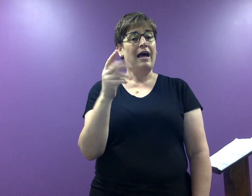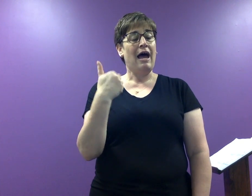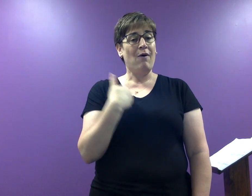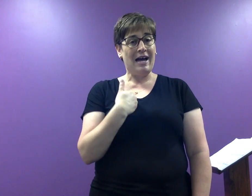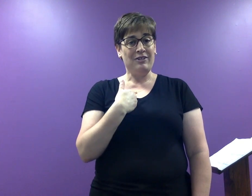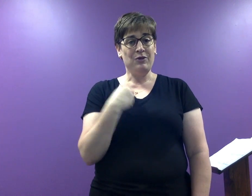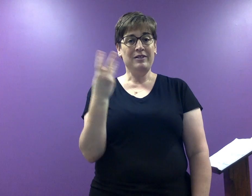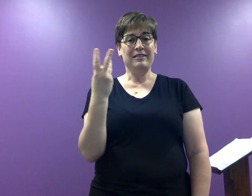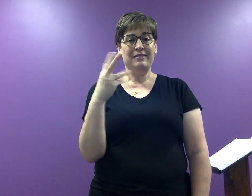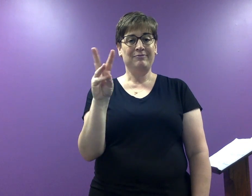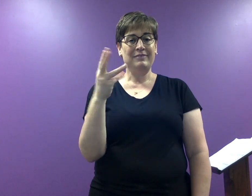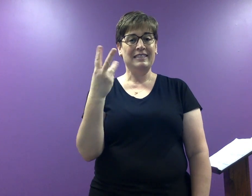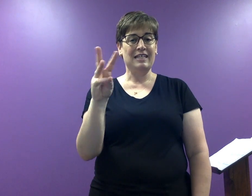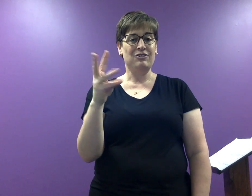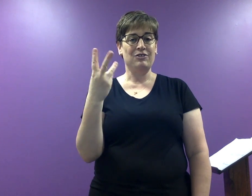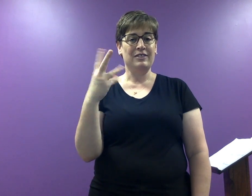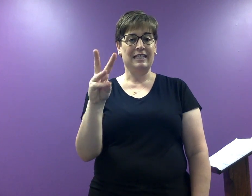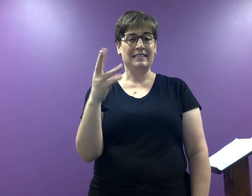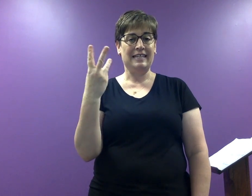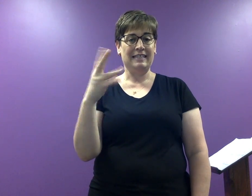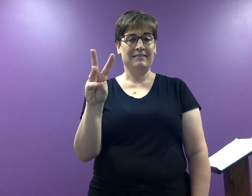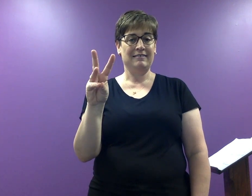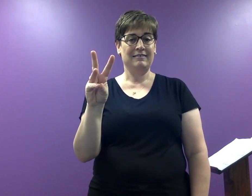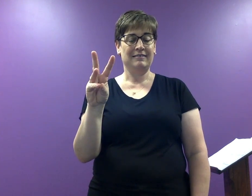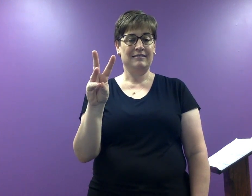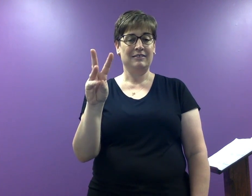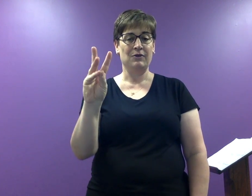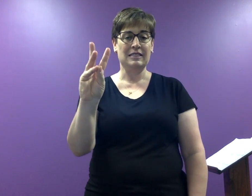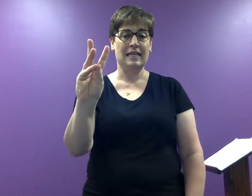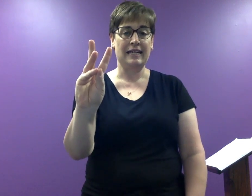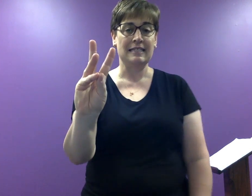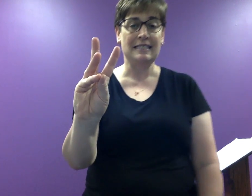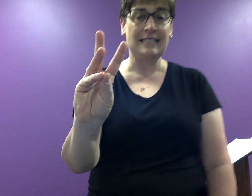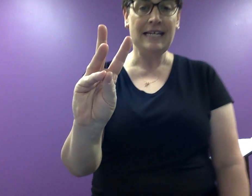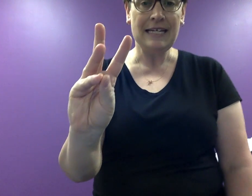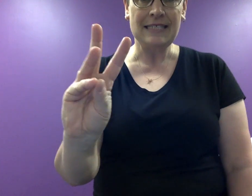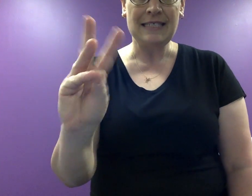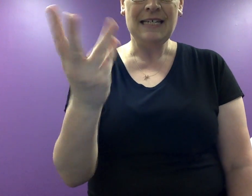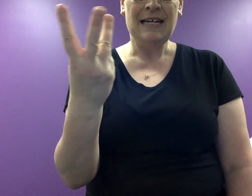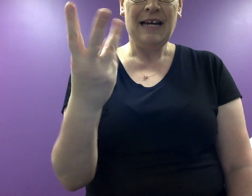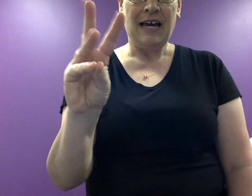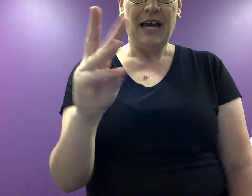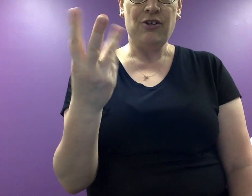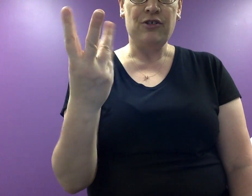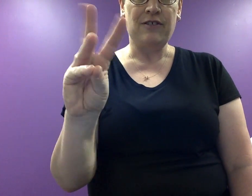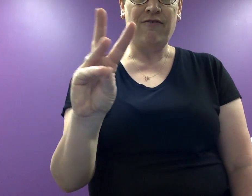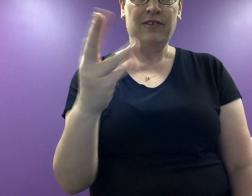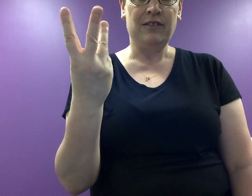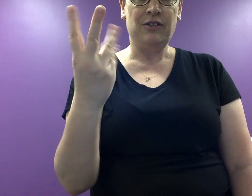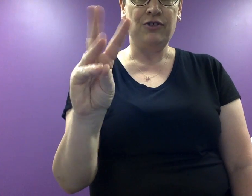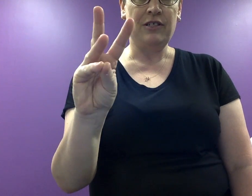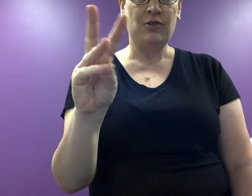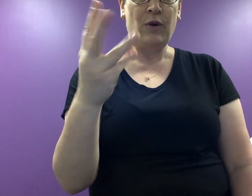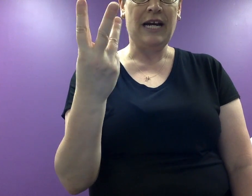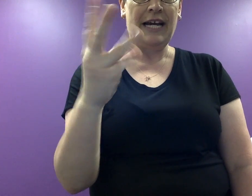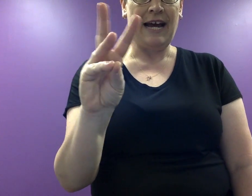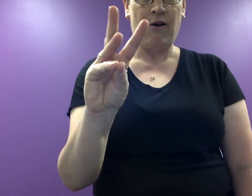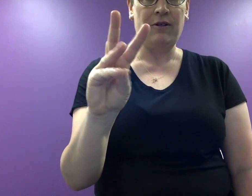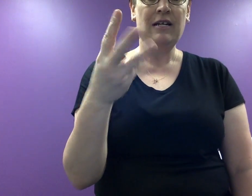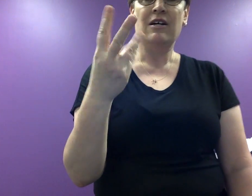How I do it is I just do 16. So it's like a 6, and you're just swinging it out. So